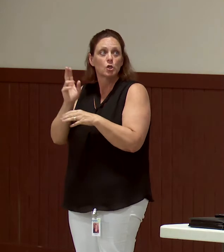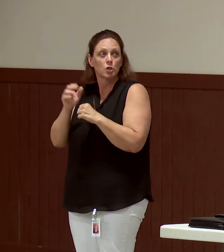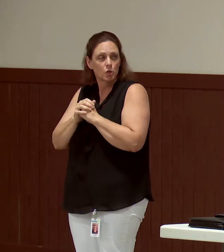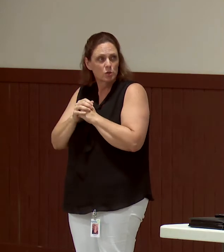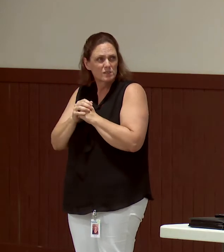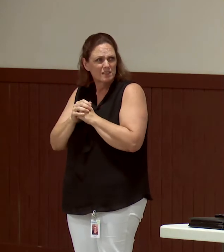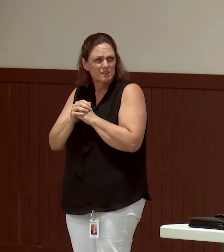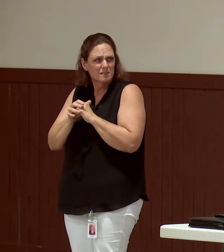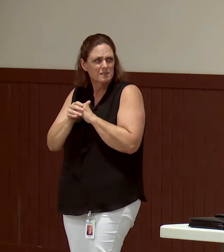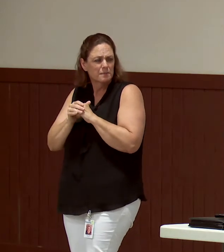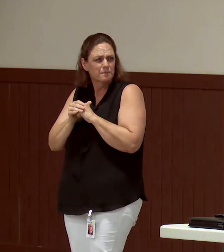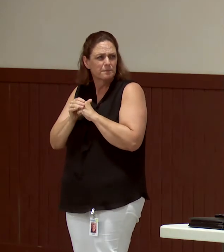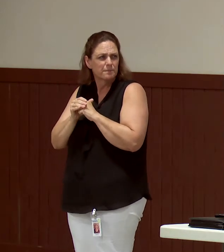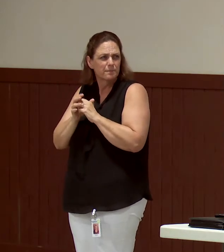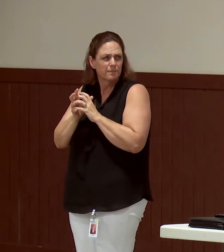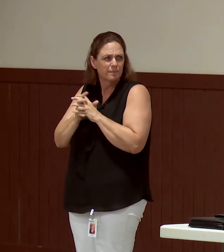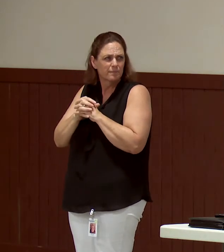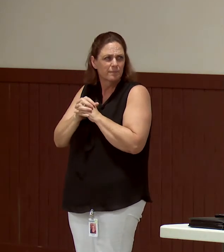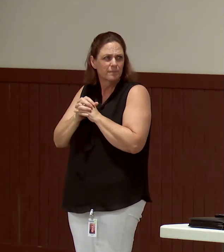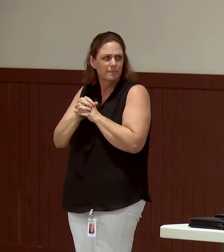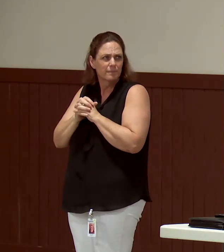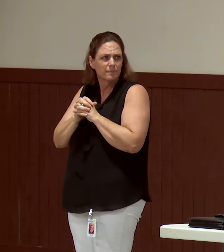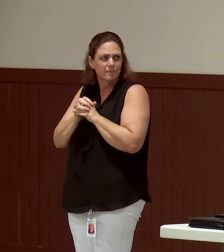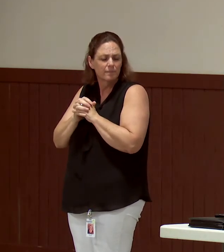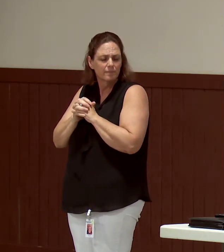Clean Water State Revolving Fund